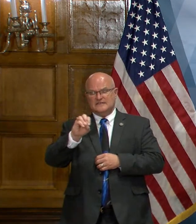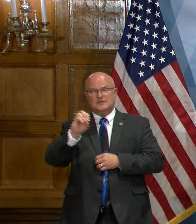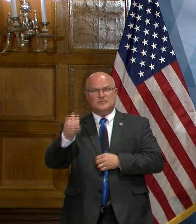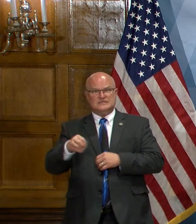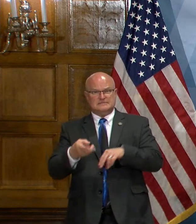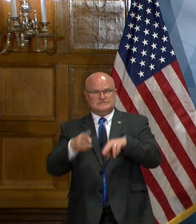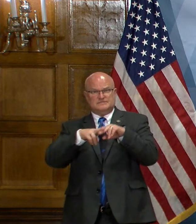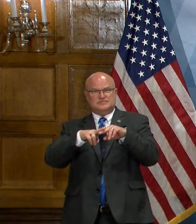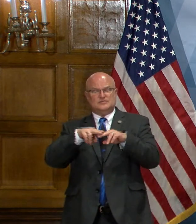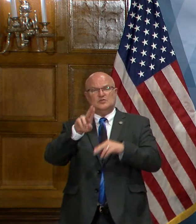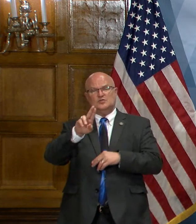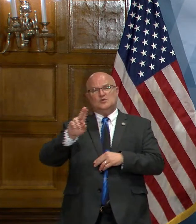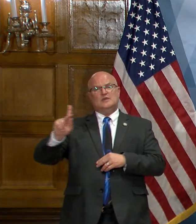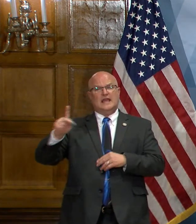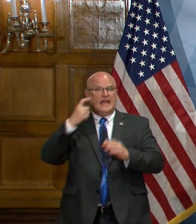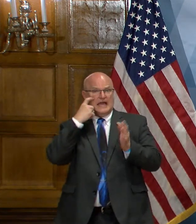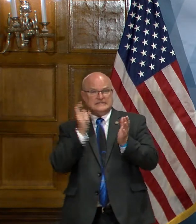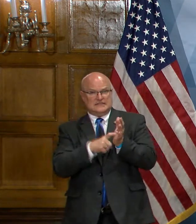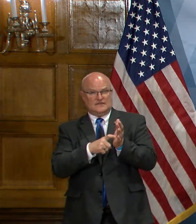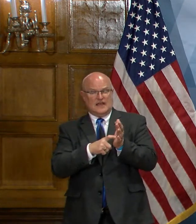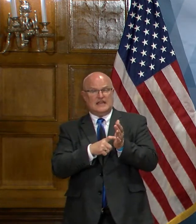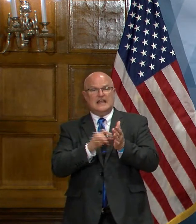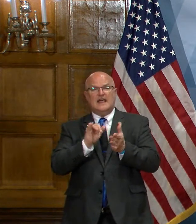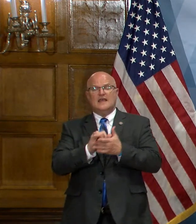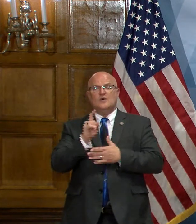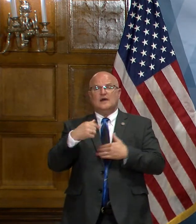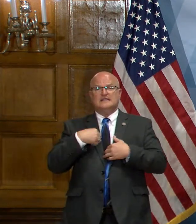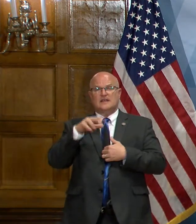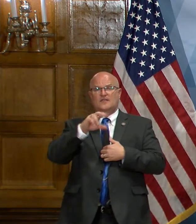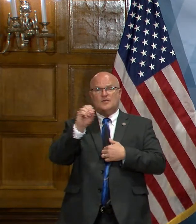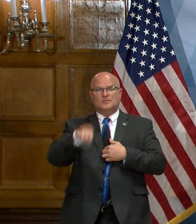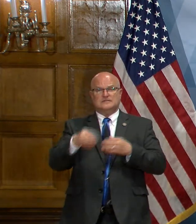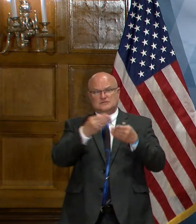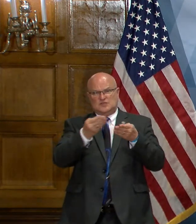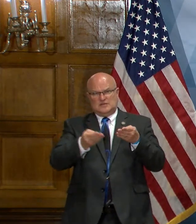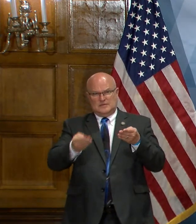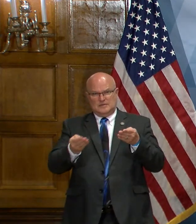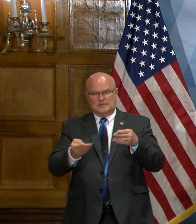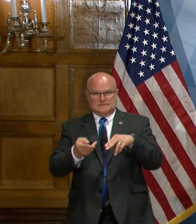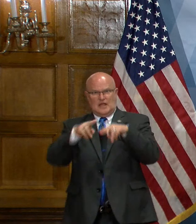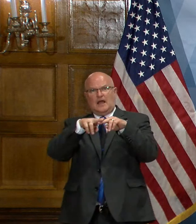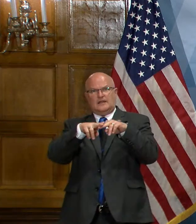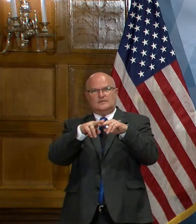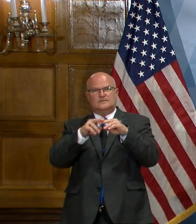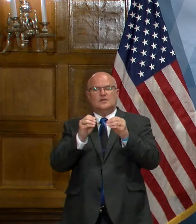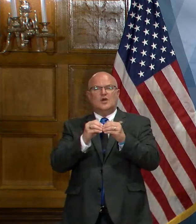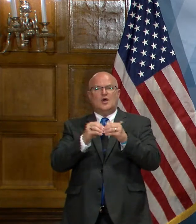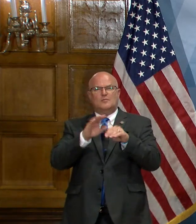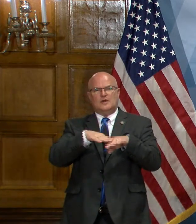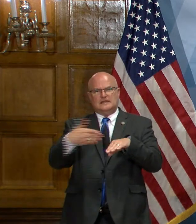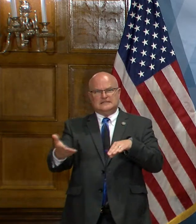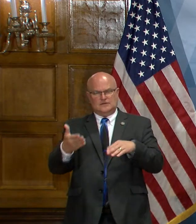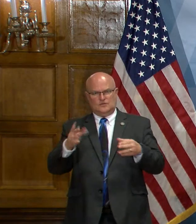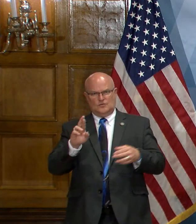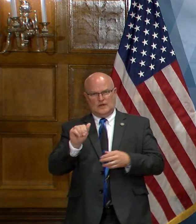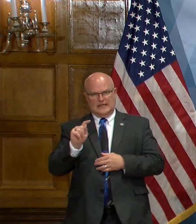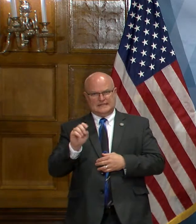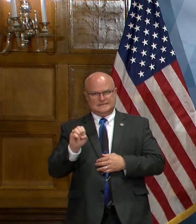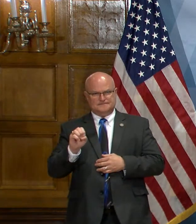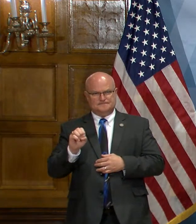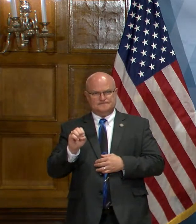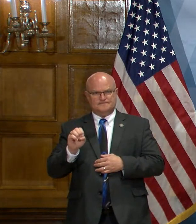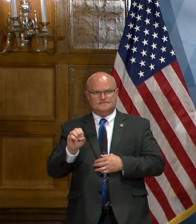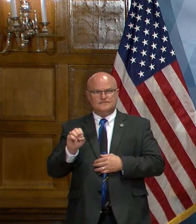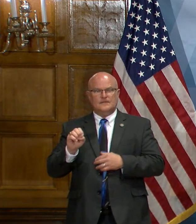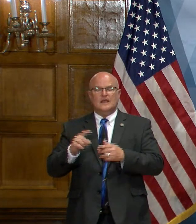of UK variants identified. That's the one that has the 30% transmissibility and the higher mortality morbidity rate.